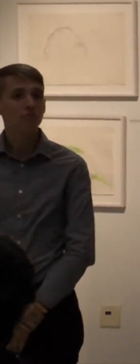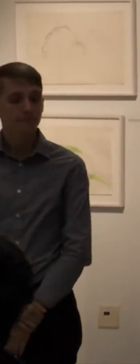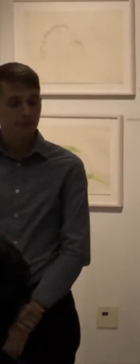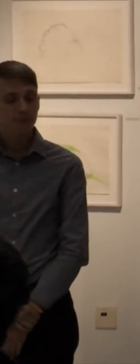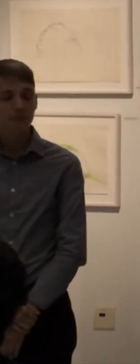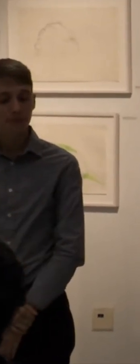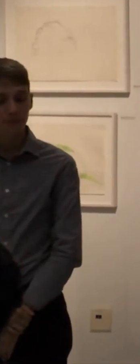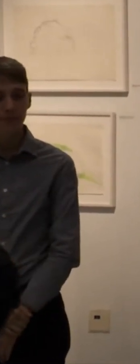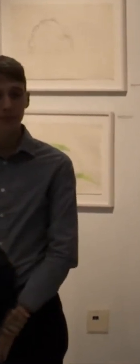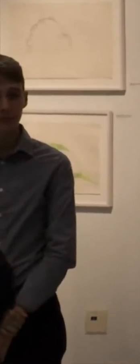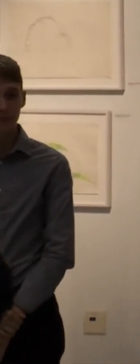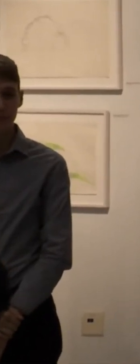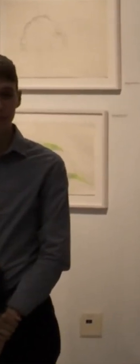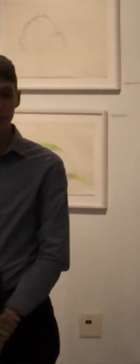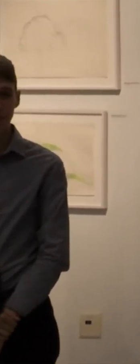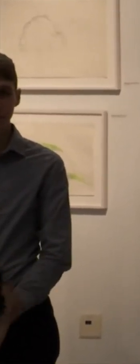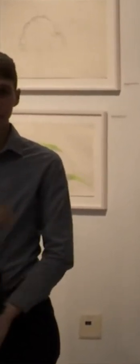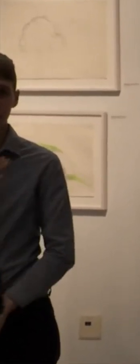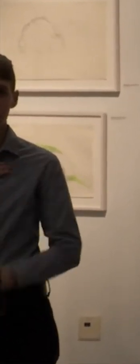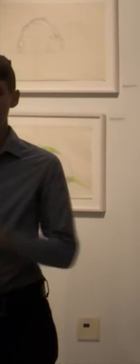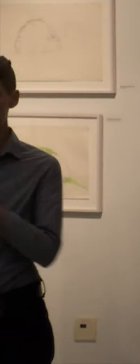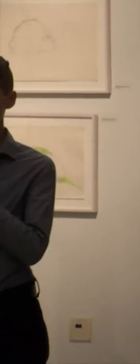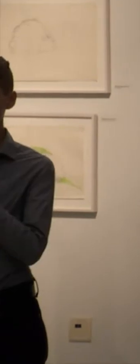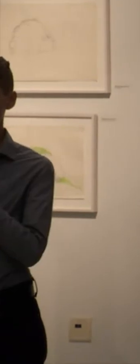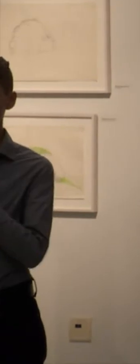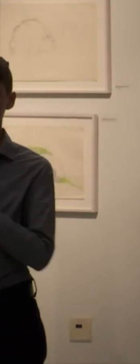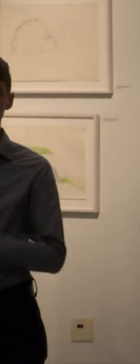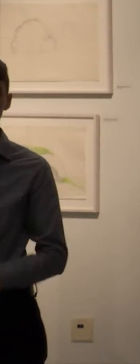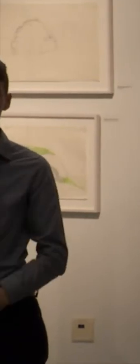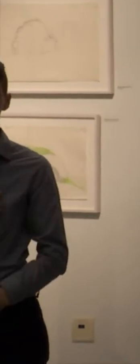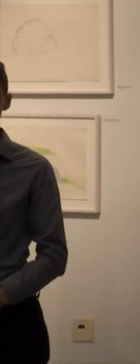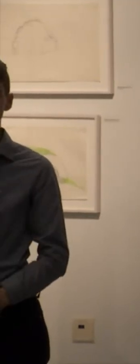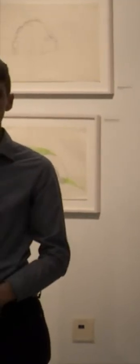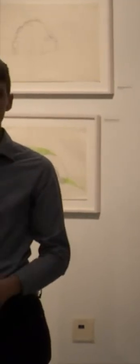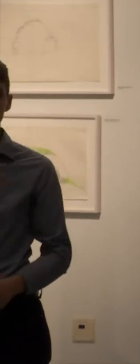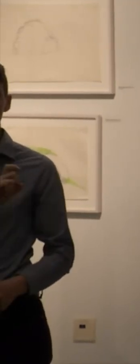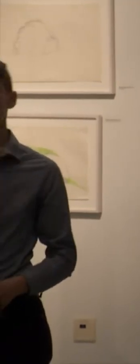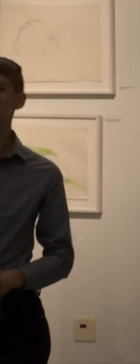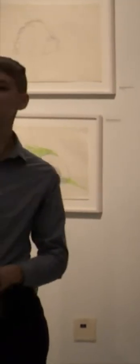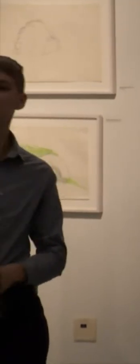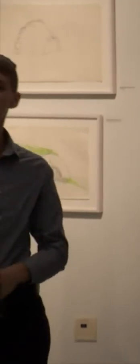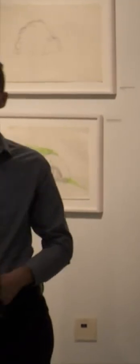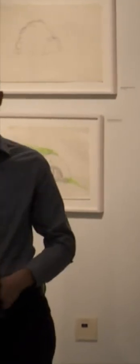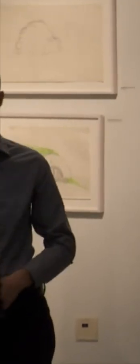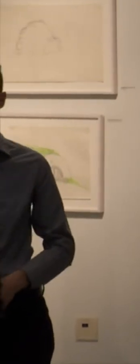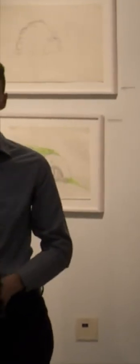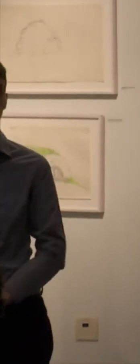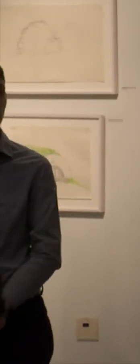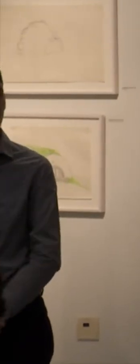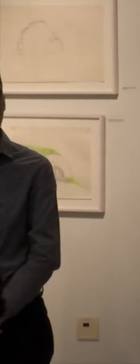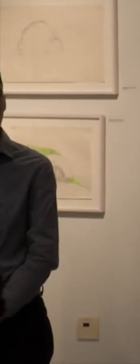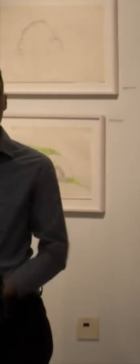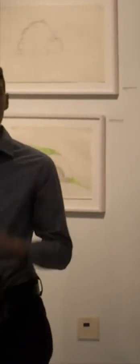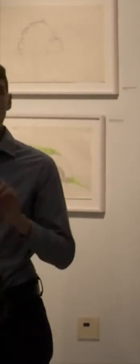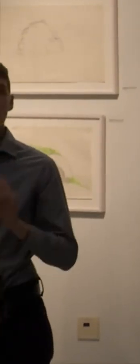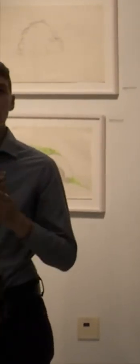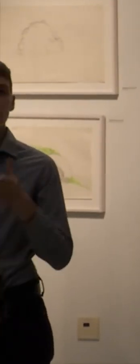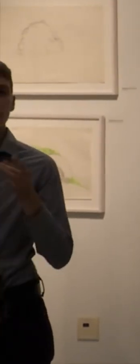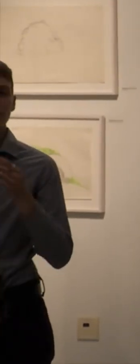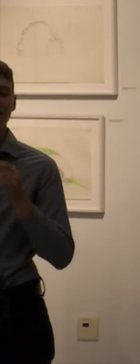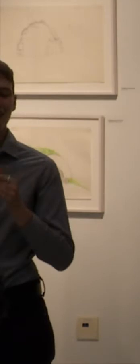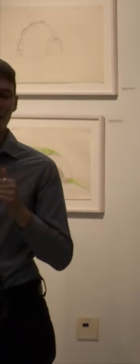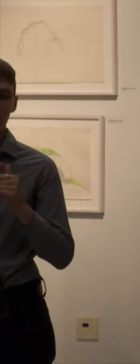My job is to throw the ball to my good colleague Josh Owen, but before I do, I just want to say one more